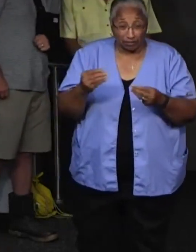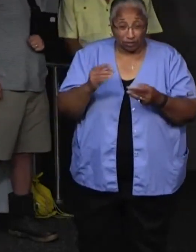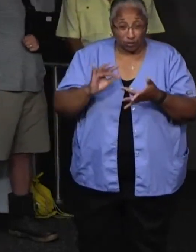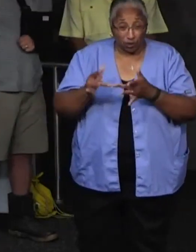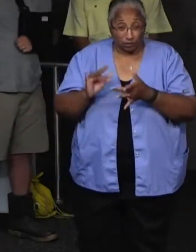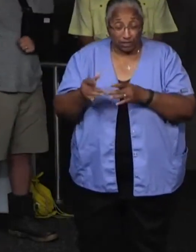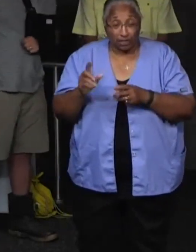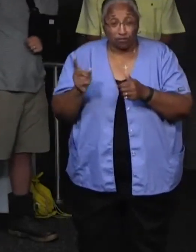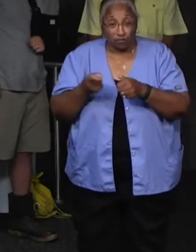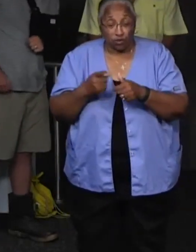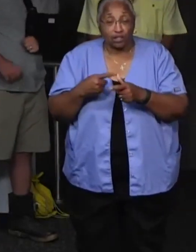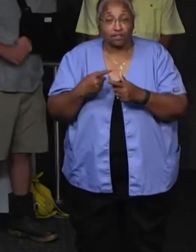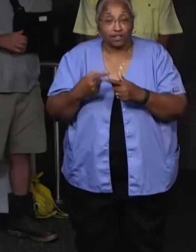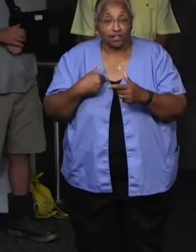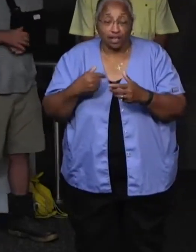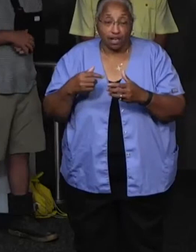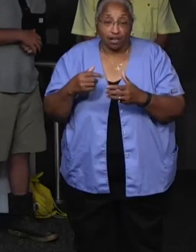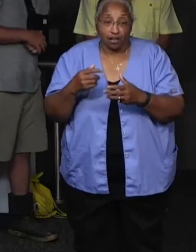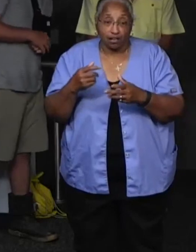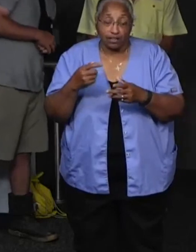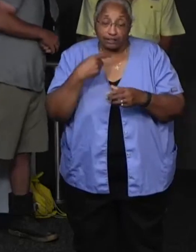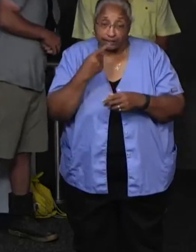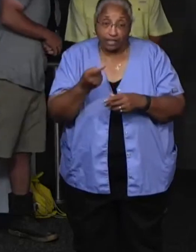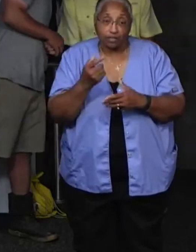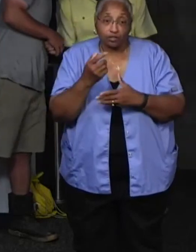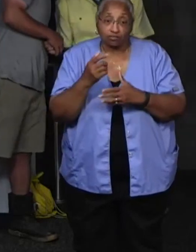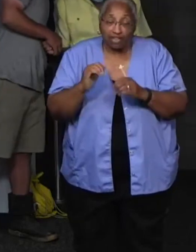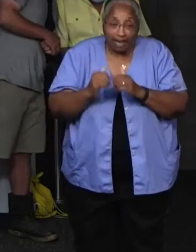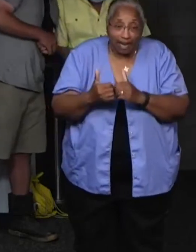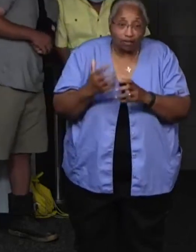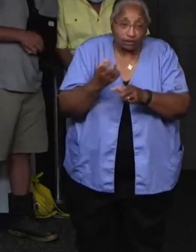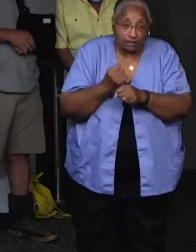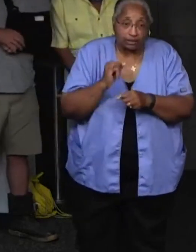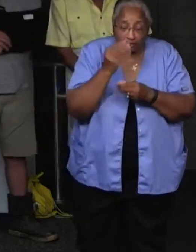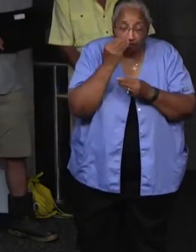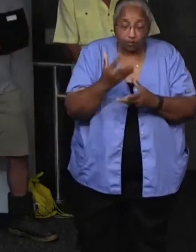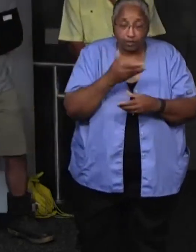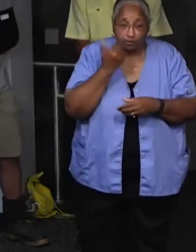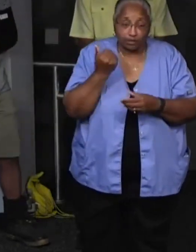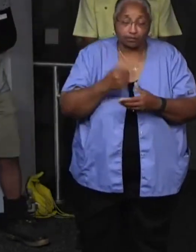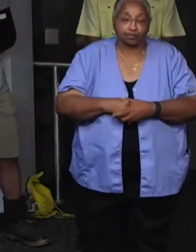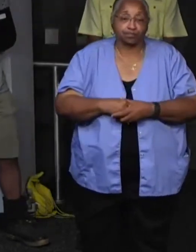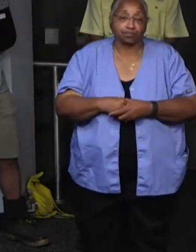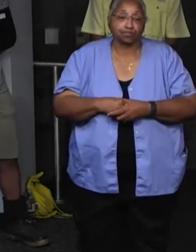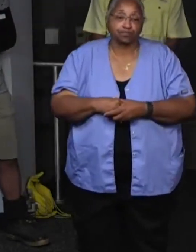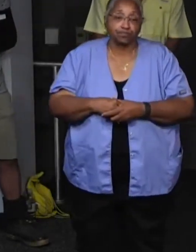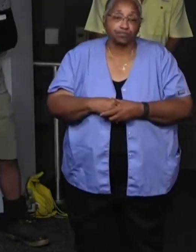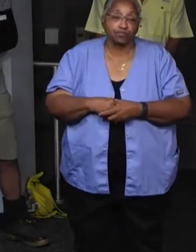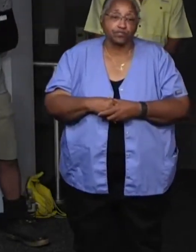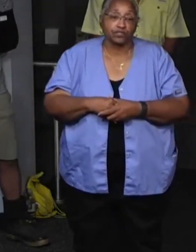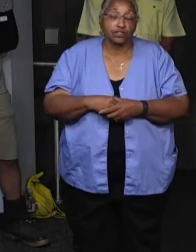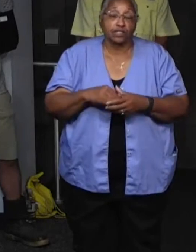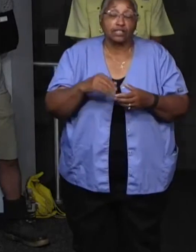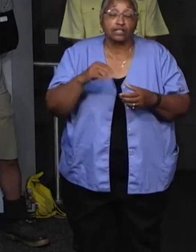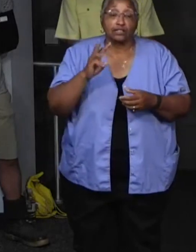I'll navigate kind of how it works and give you some tips on how to get the best information out of that site. The link